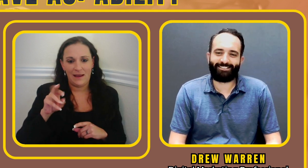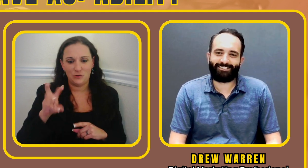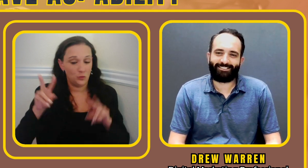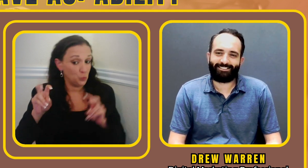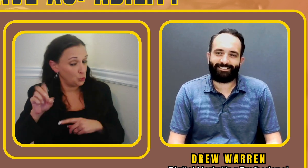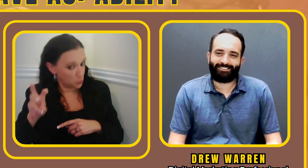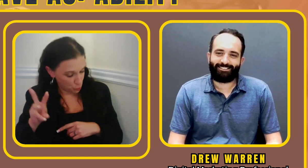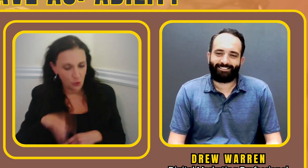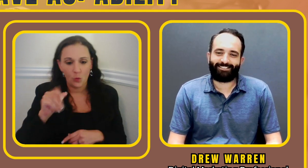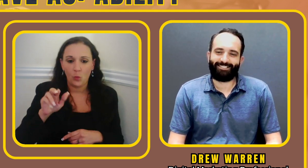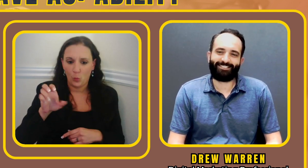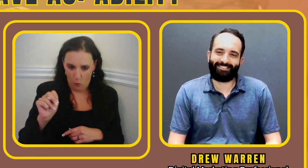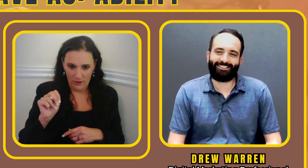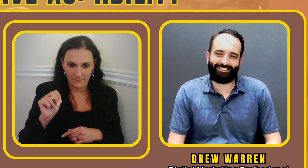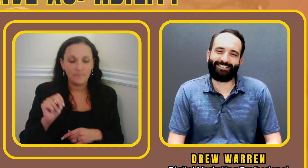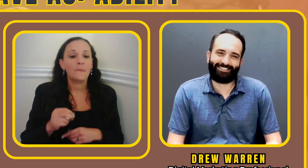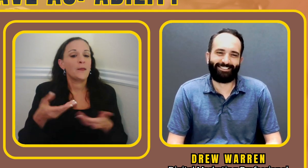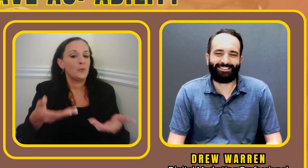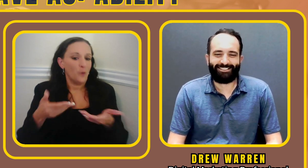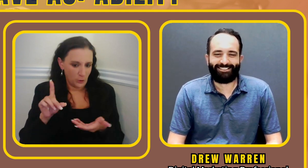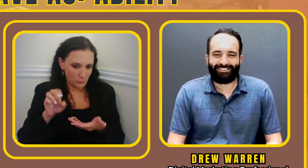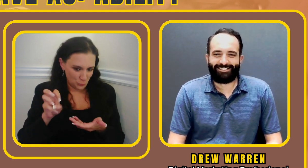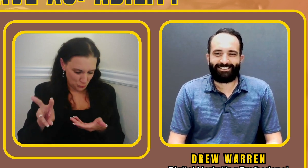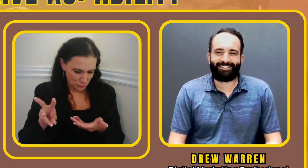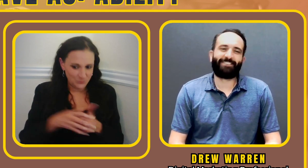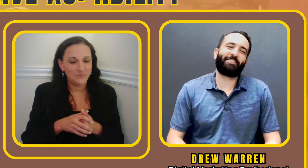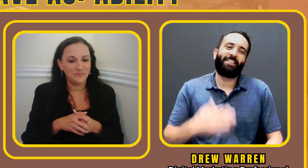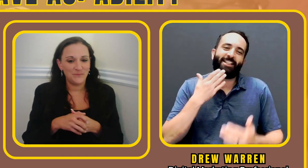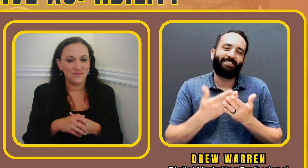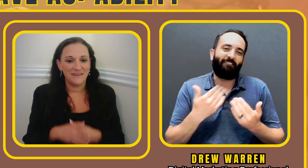Drew Warren. Welcome, Drew.